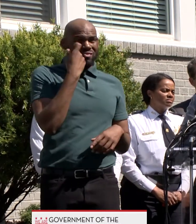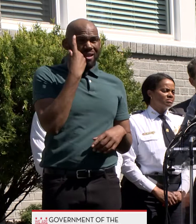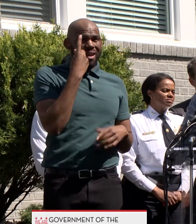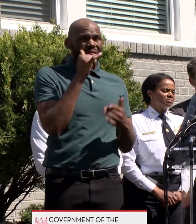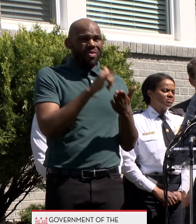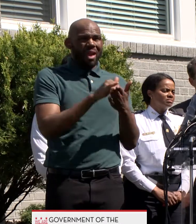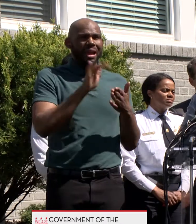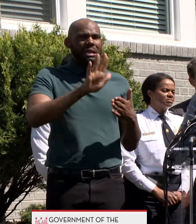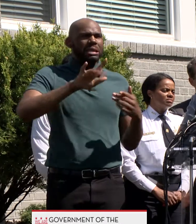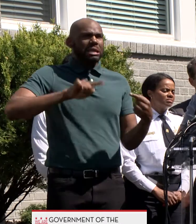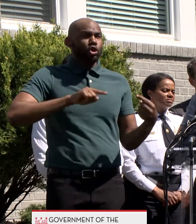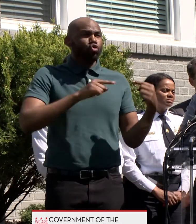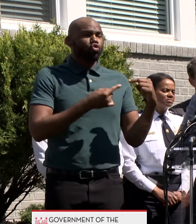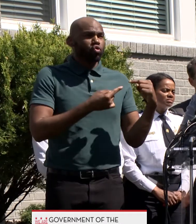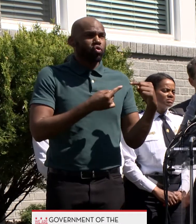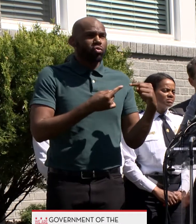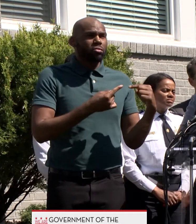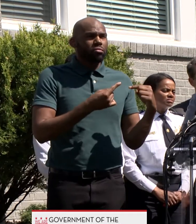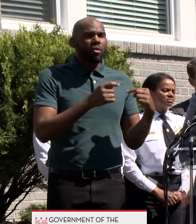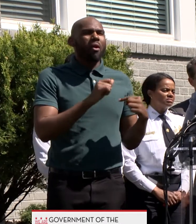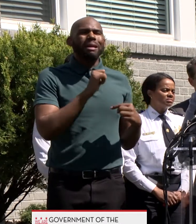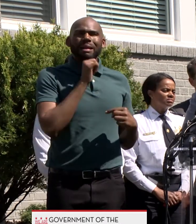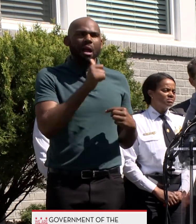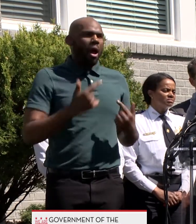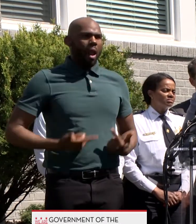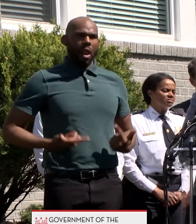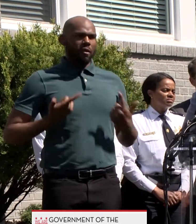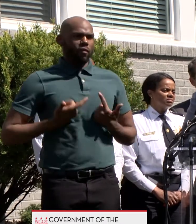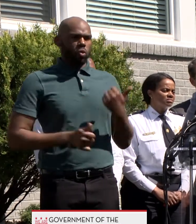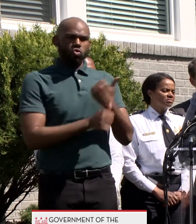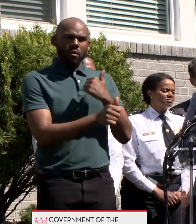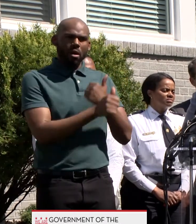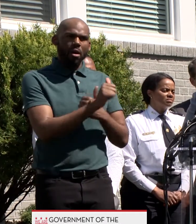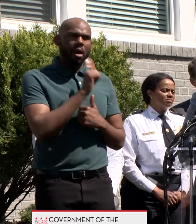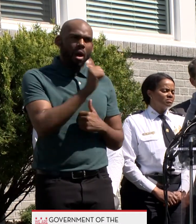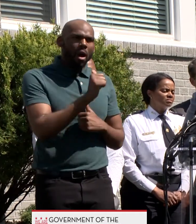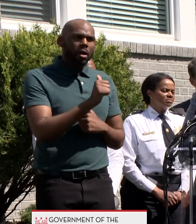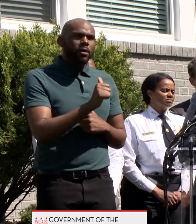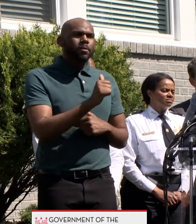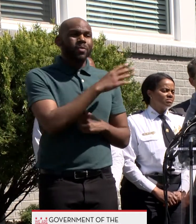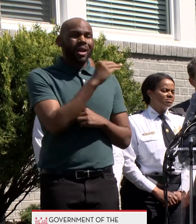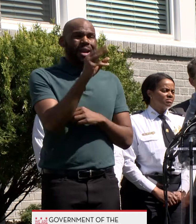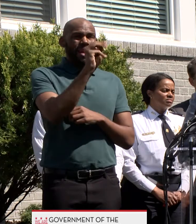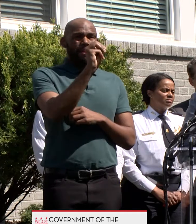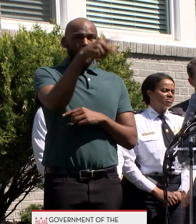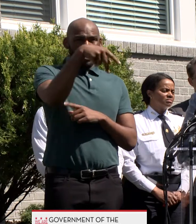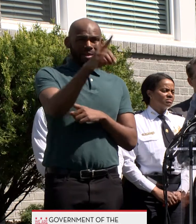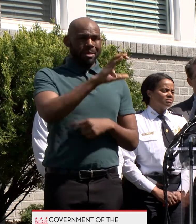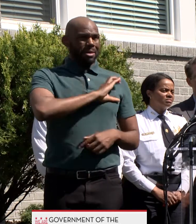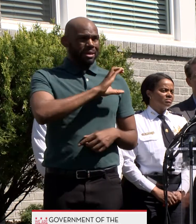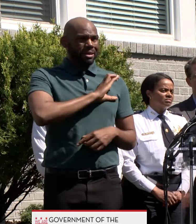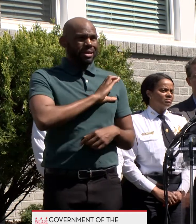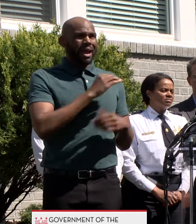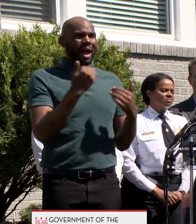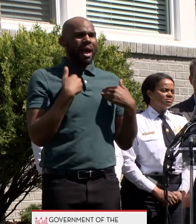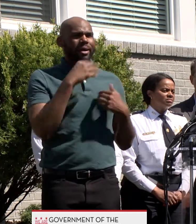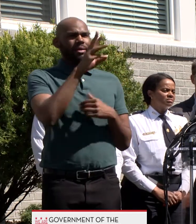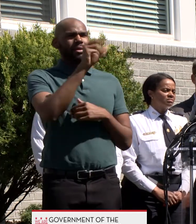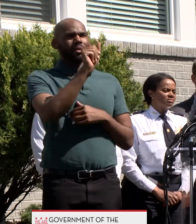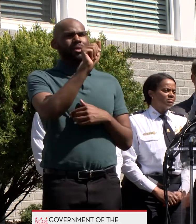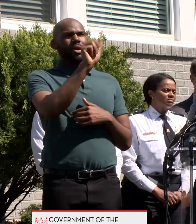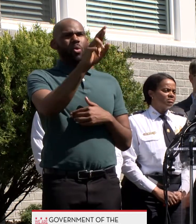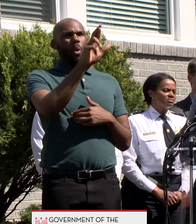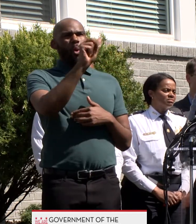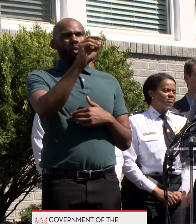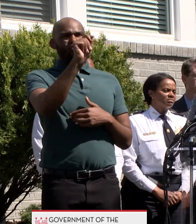the injuries are non-life threatening. And that MPD has a warrant